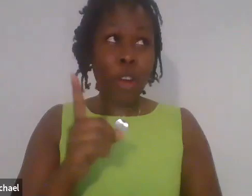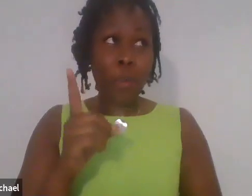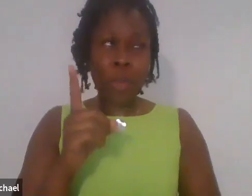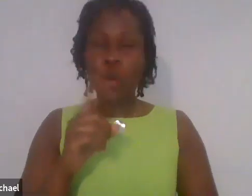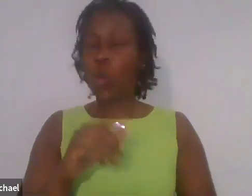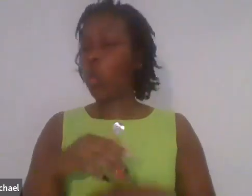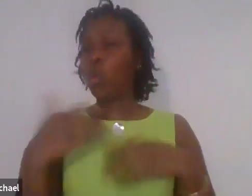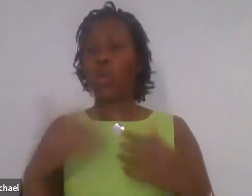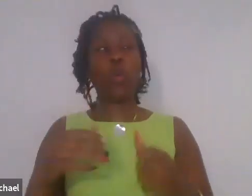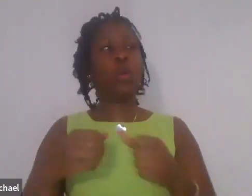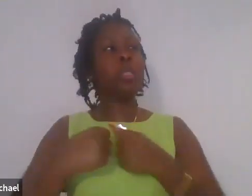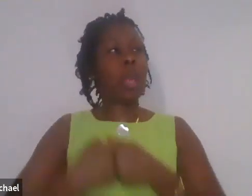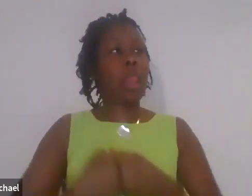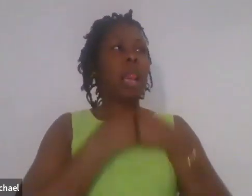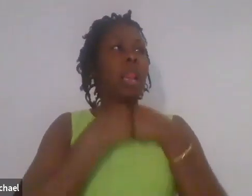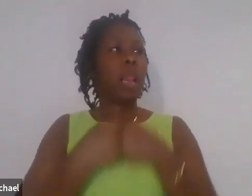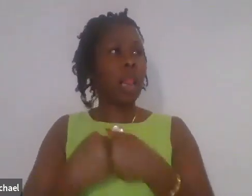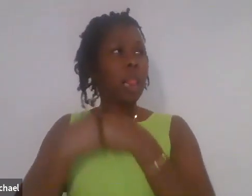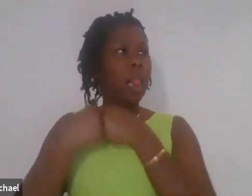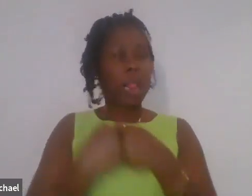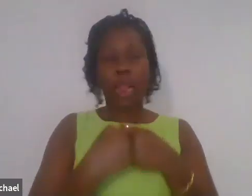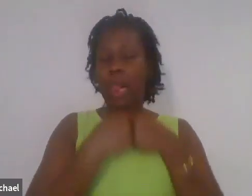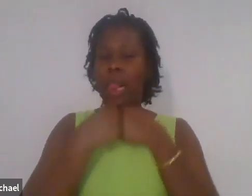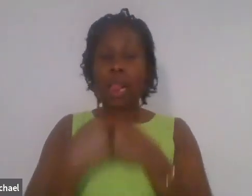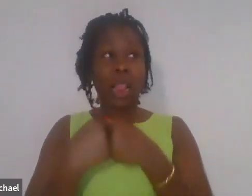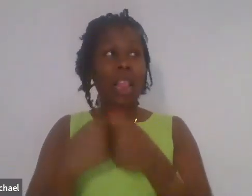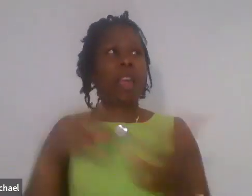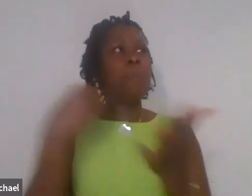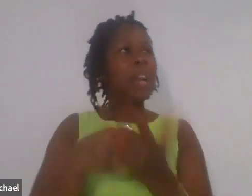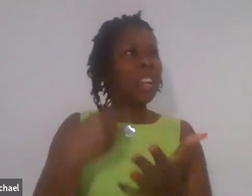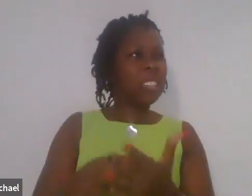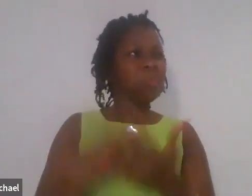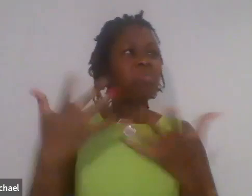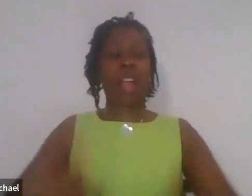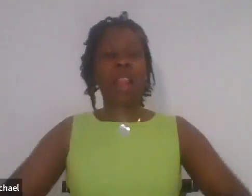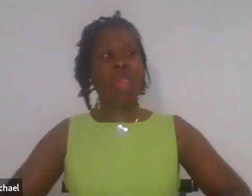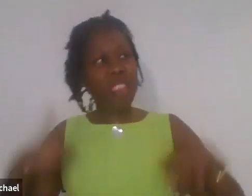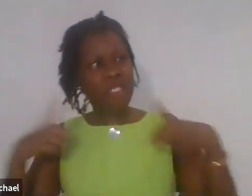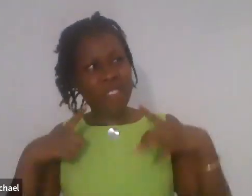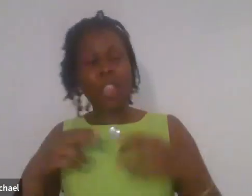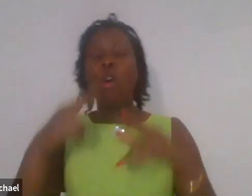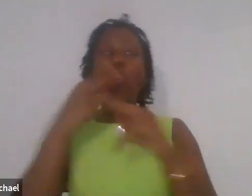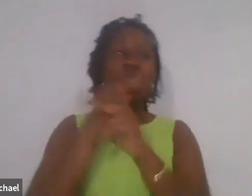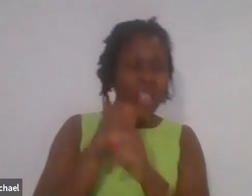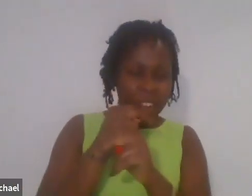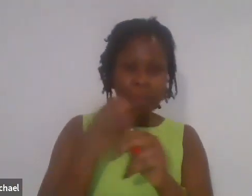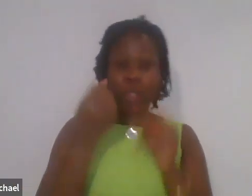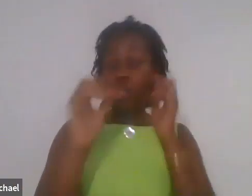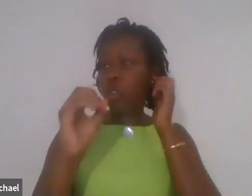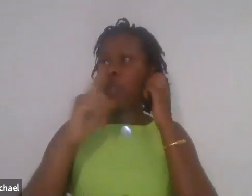Nairobi. By the time I came to Nairobi, it was very challenging. I didn't have money, the life was